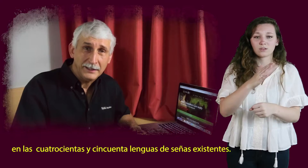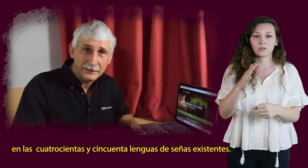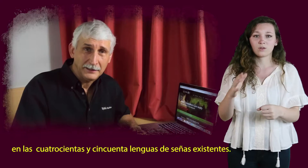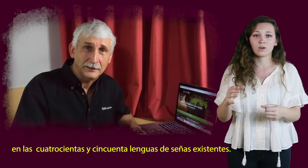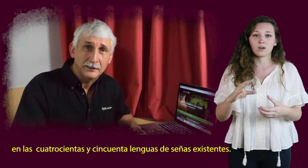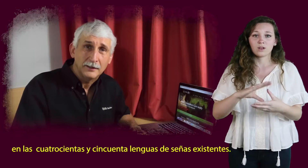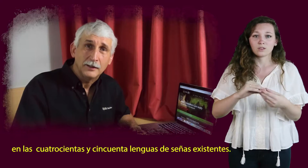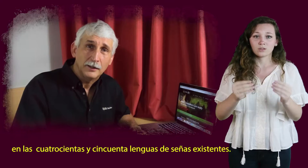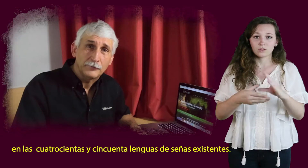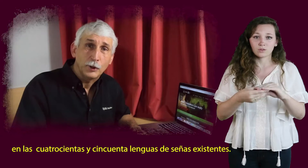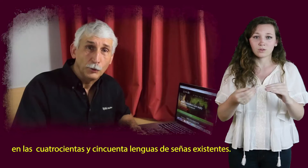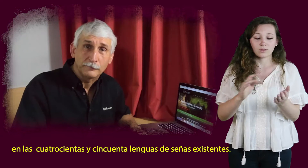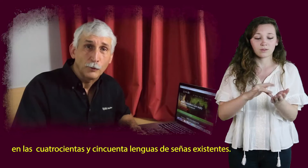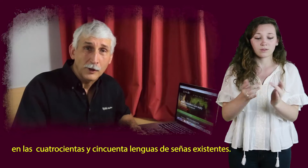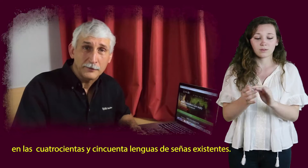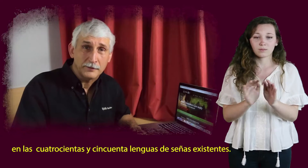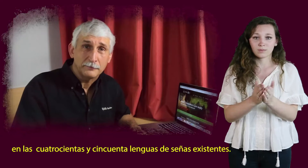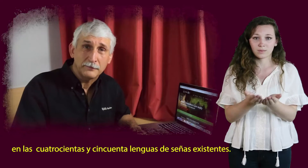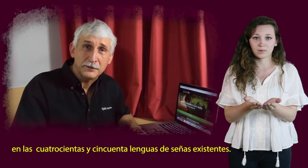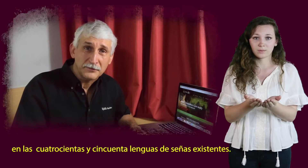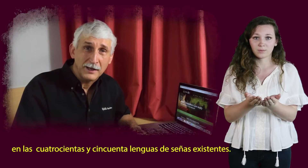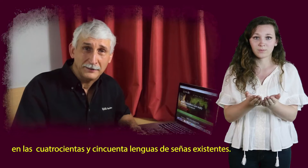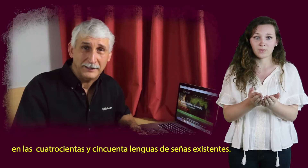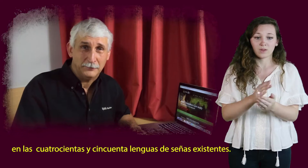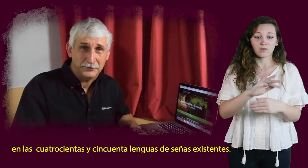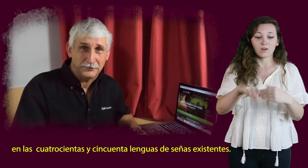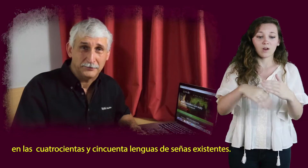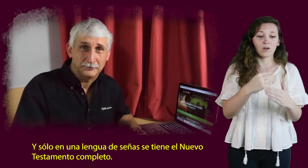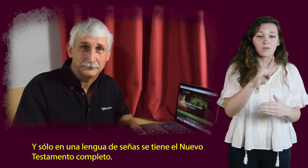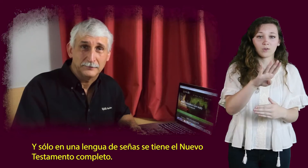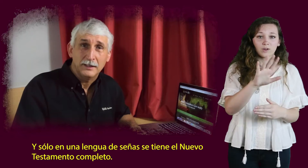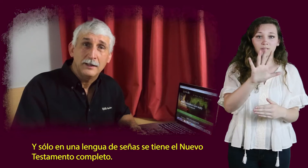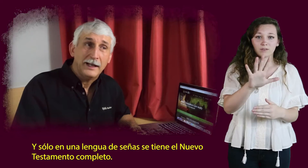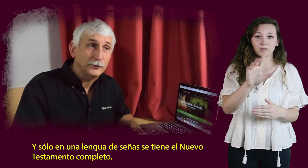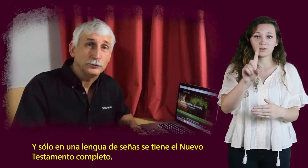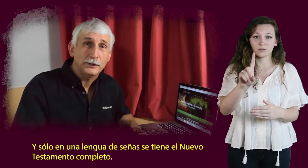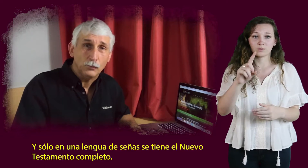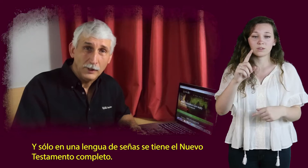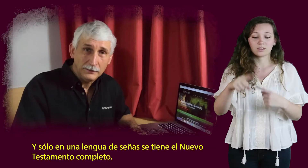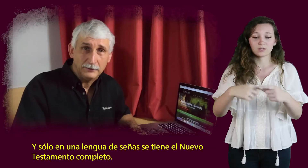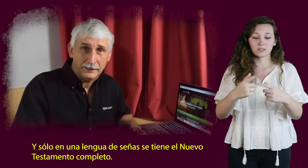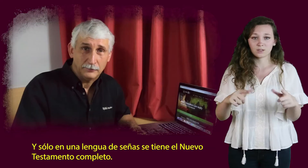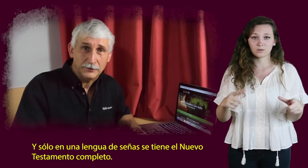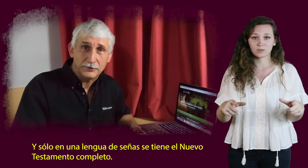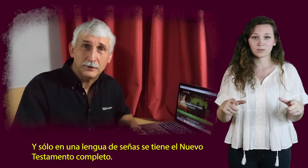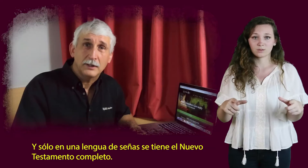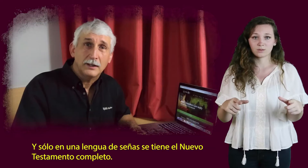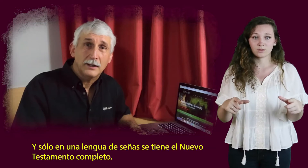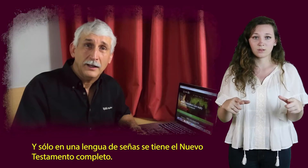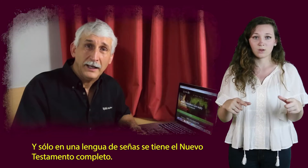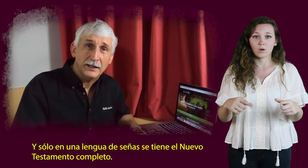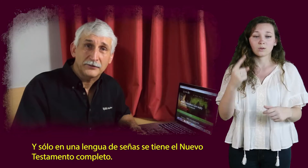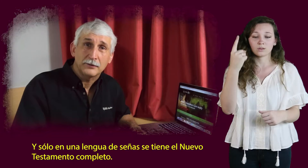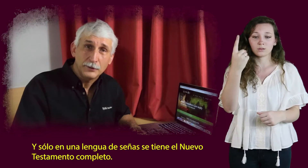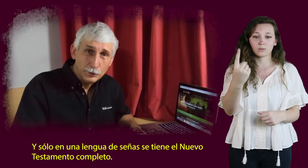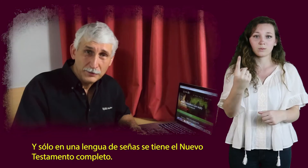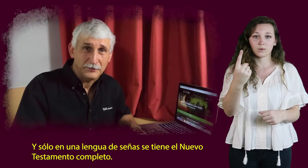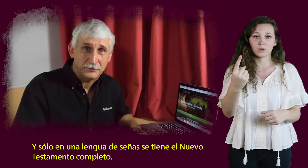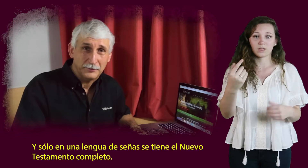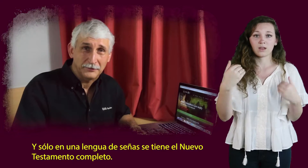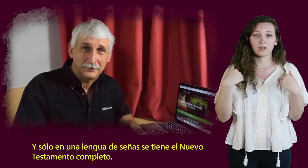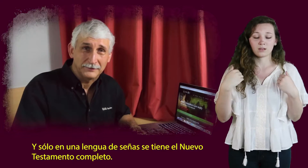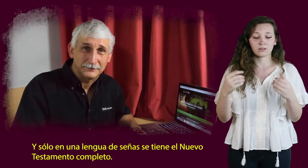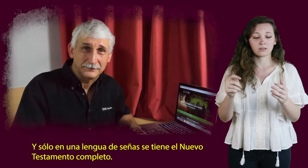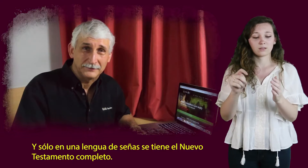in any of the over 450 sign languages, and only one language has the